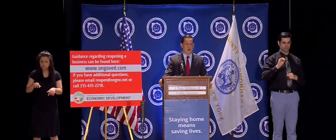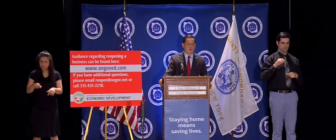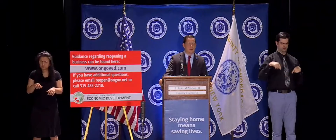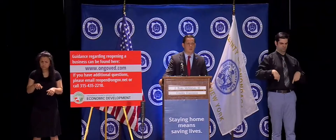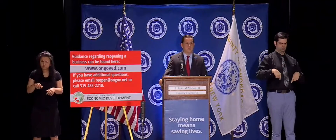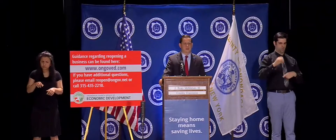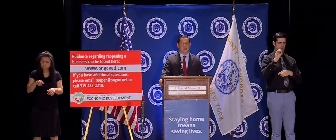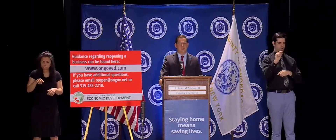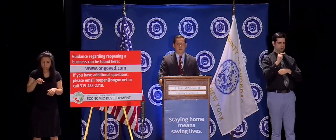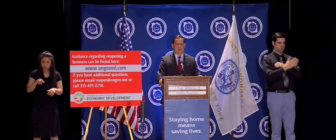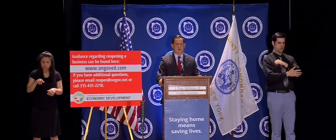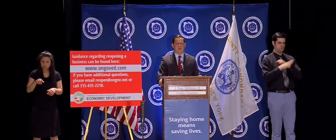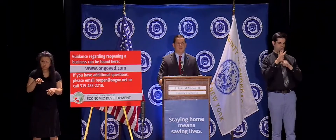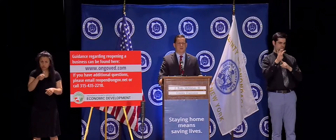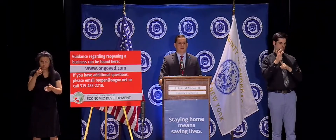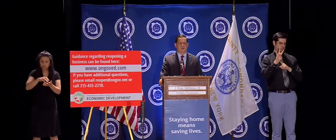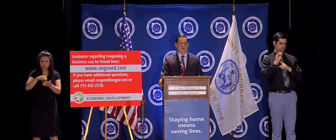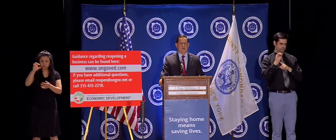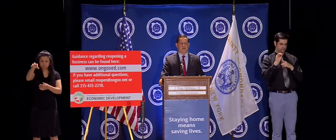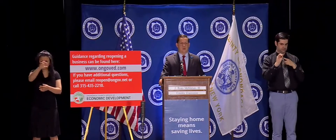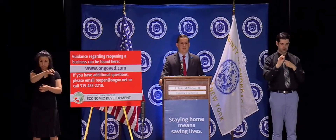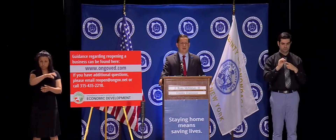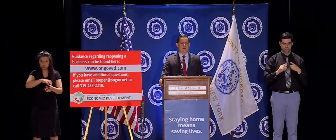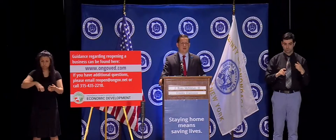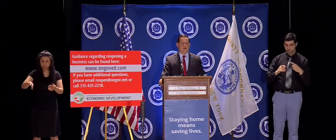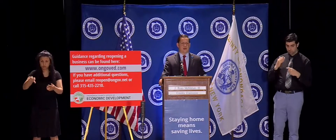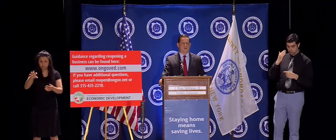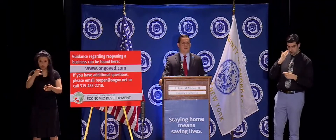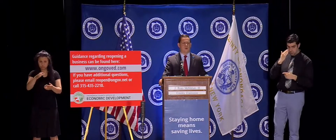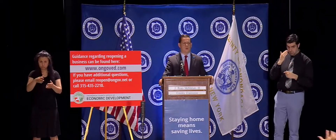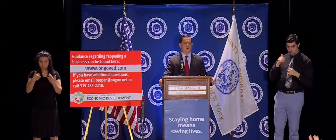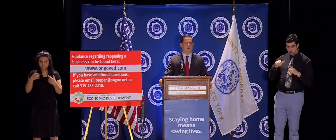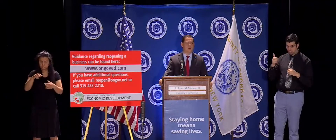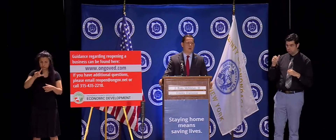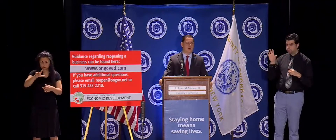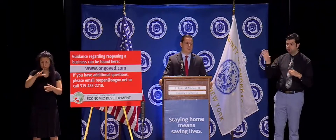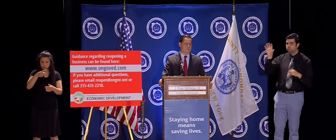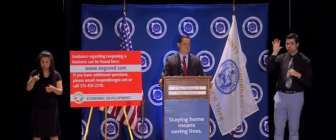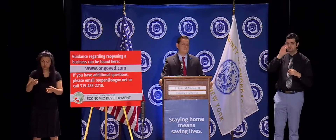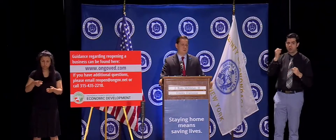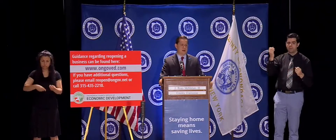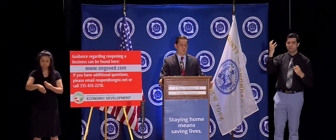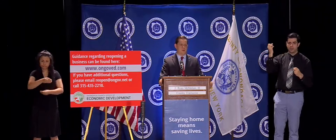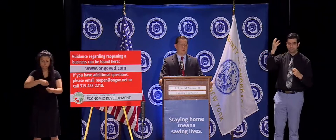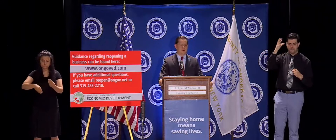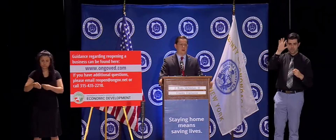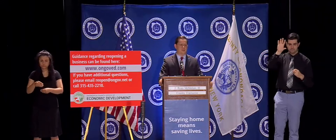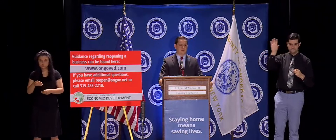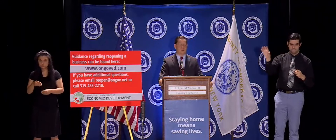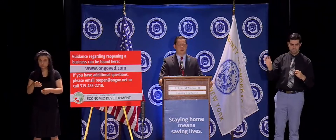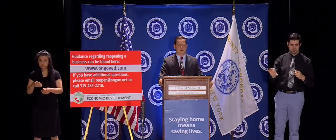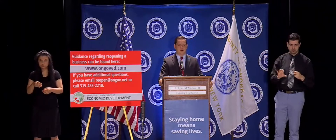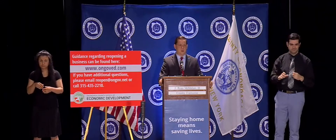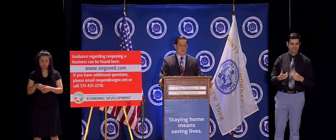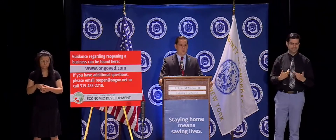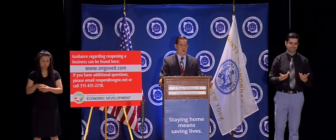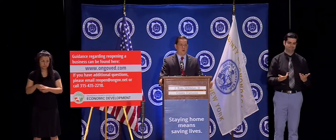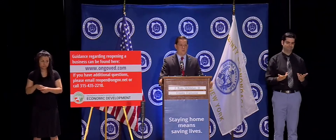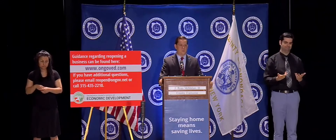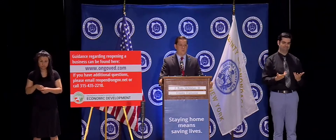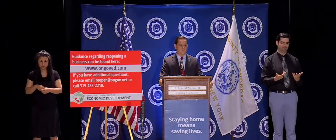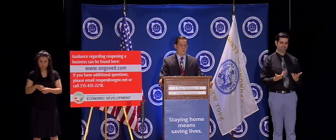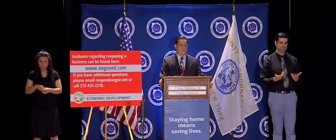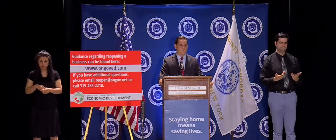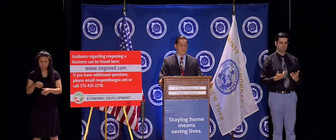the other parts? Yeah, I don't think we're at 700 yet as a total. I didn't really pay attention. We can have that number tomorrow,